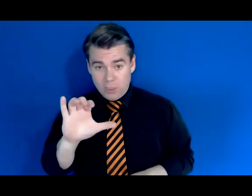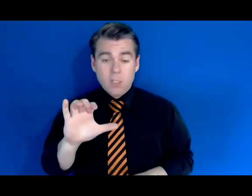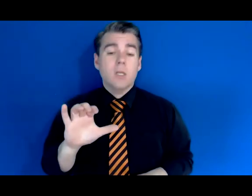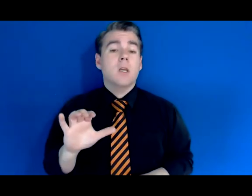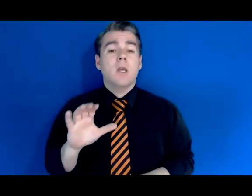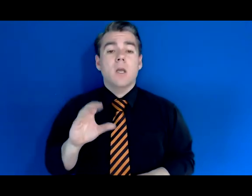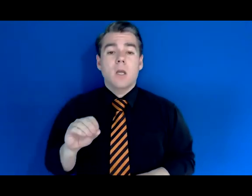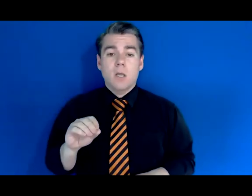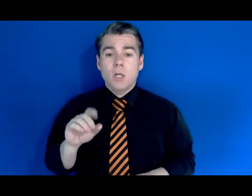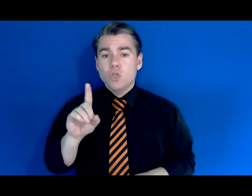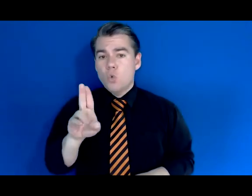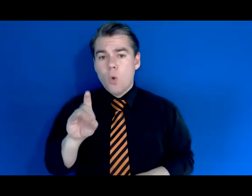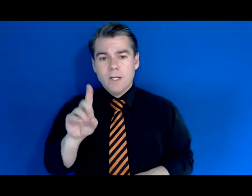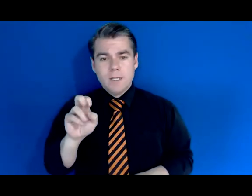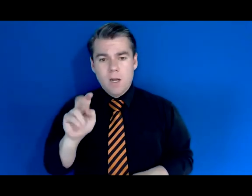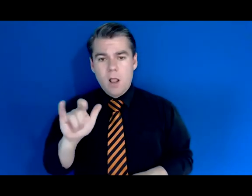duodenal ulcers.